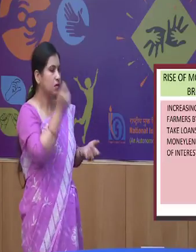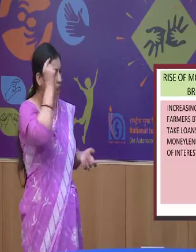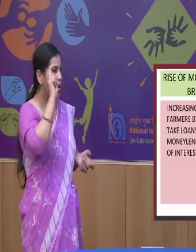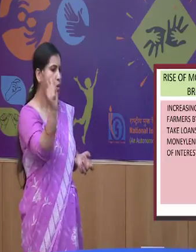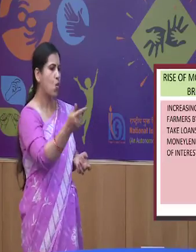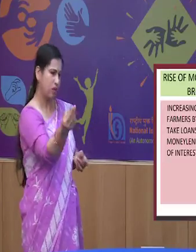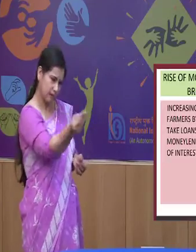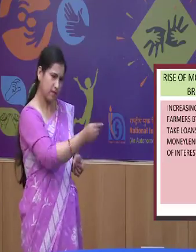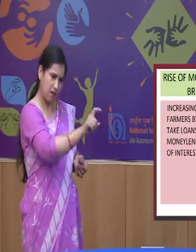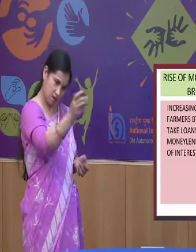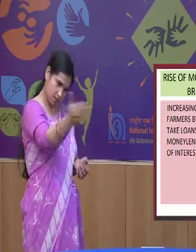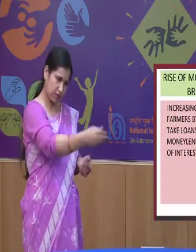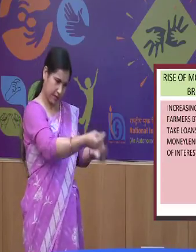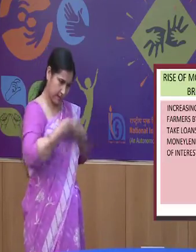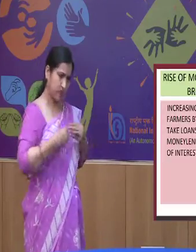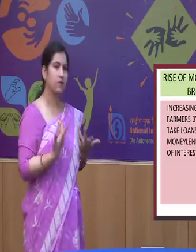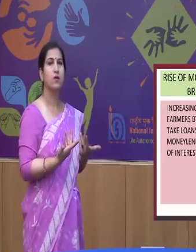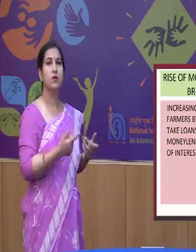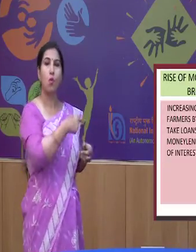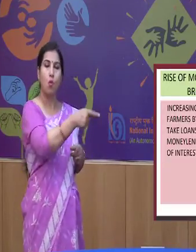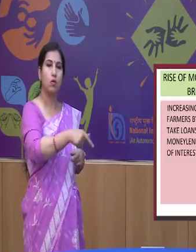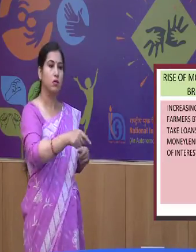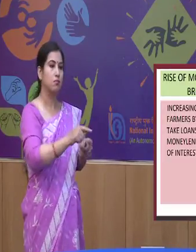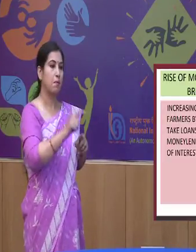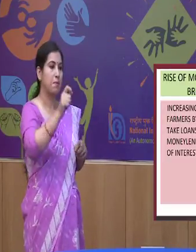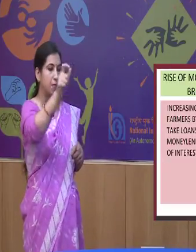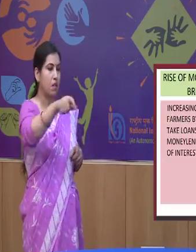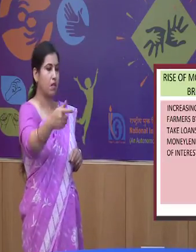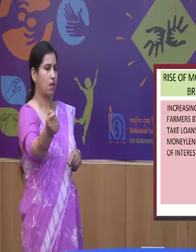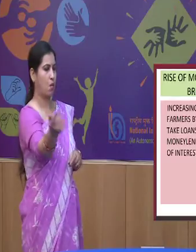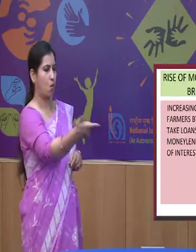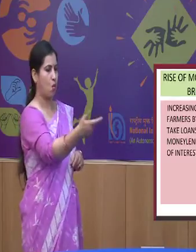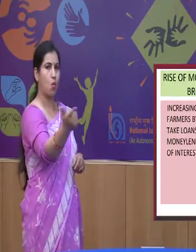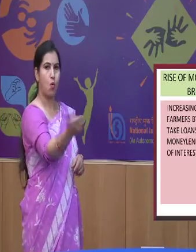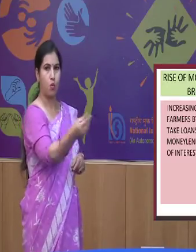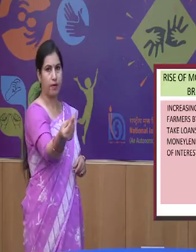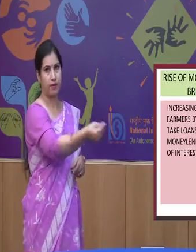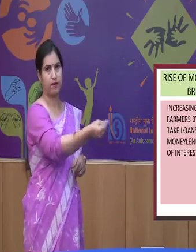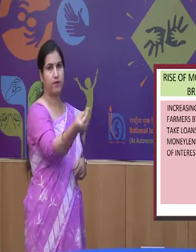loan from the moneylenders who gave loans.